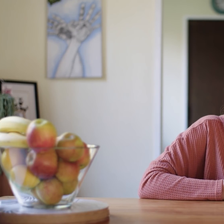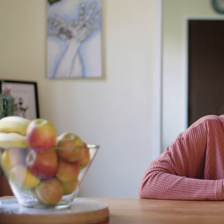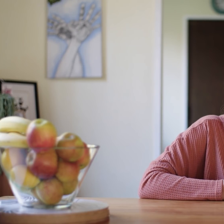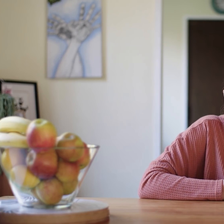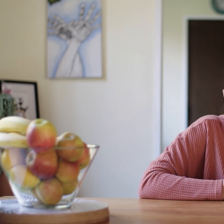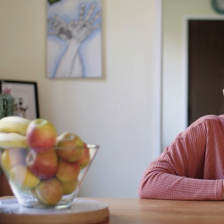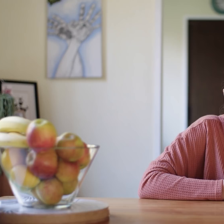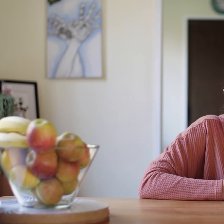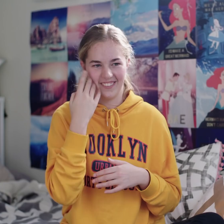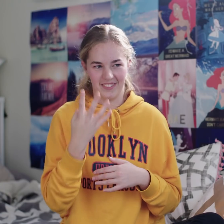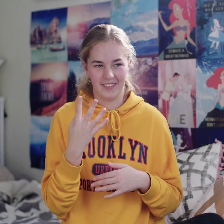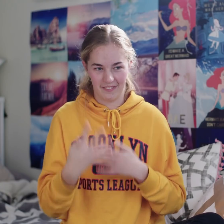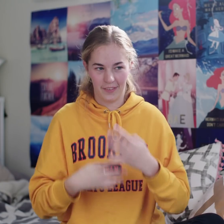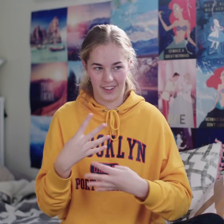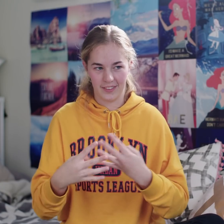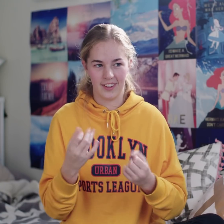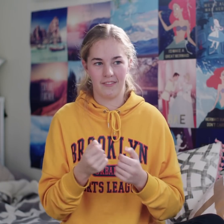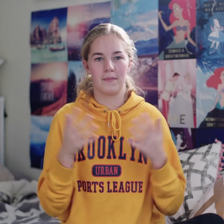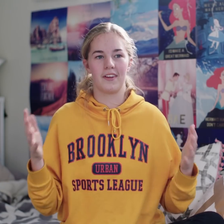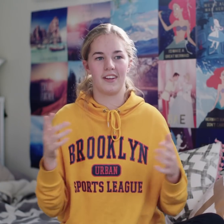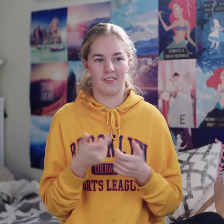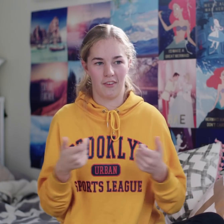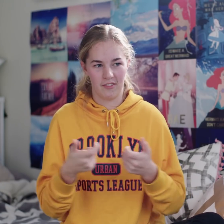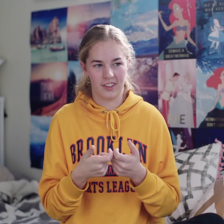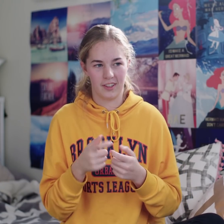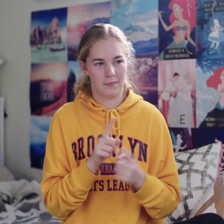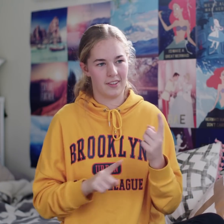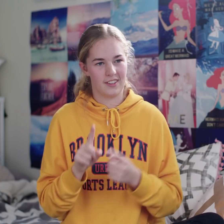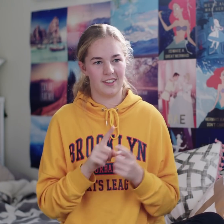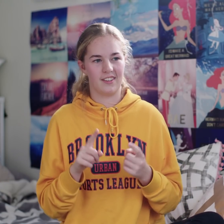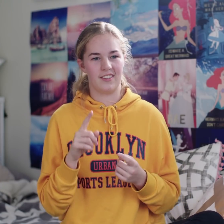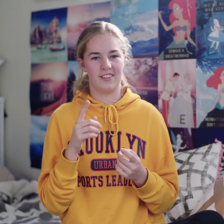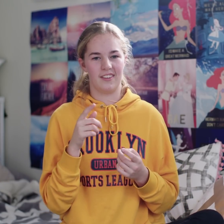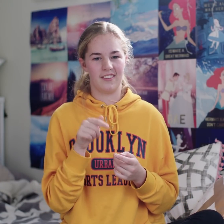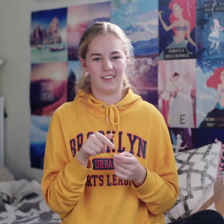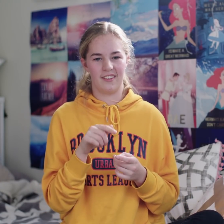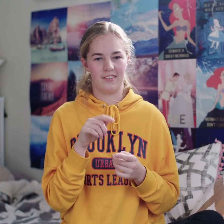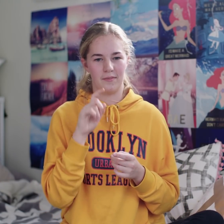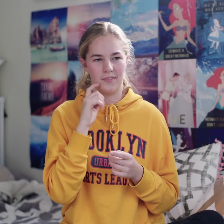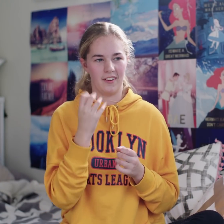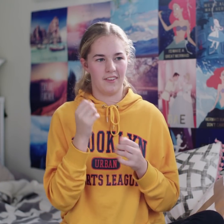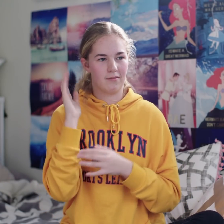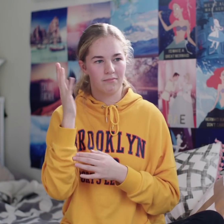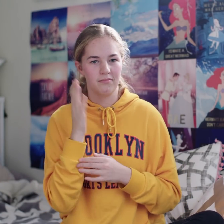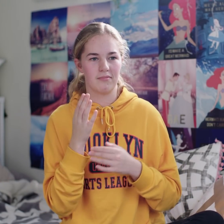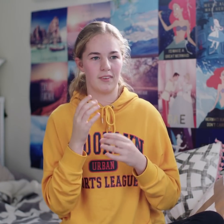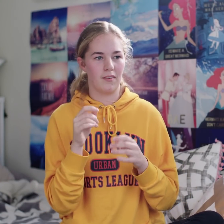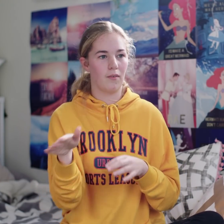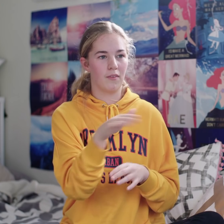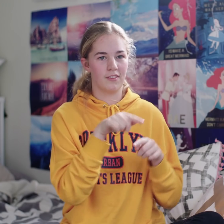early intervention service. Every 4 years, WFD hold a Congress, a massive conference where people present from